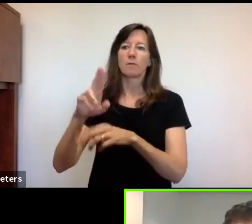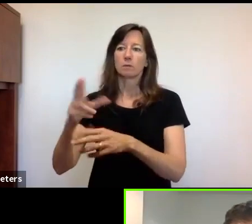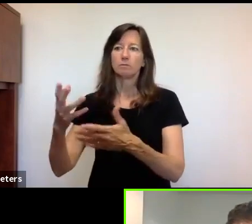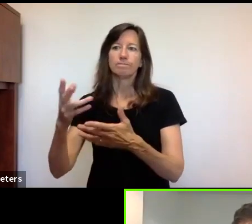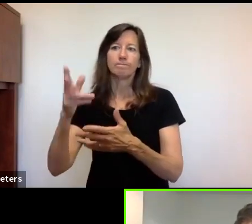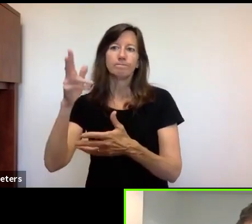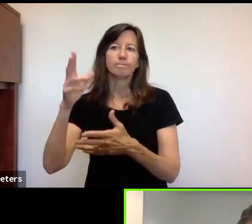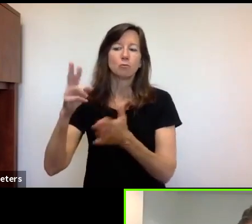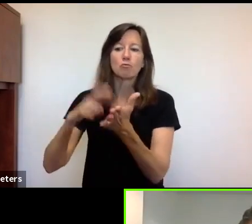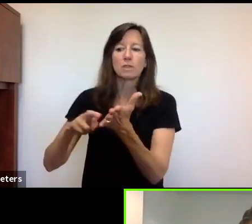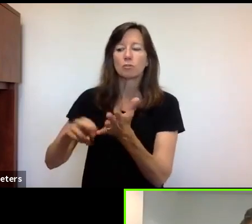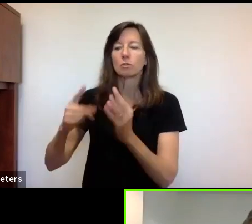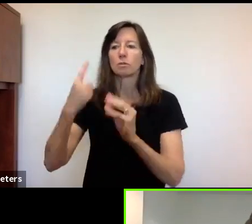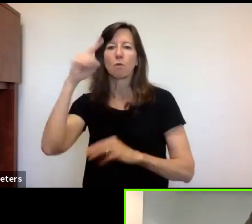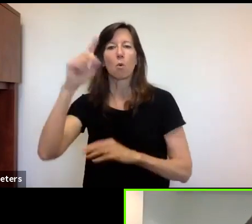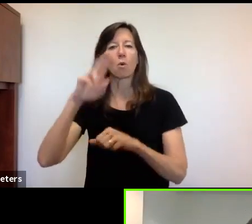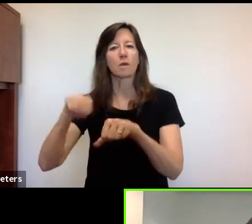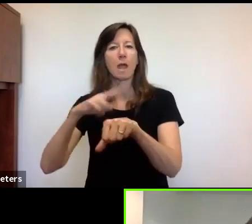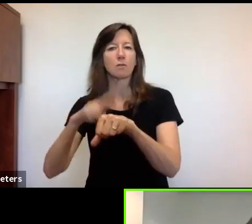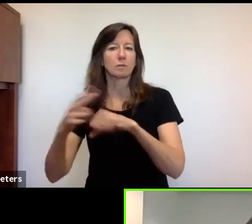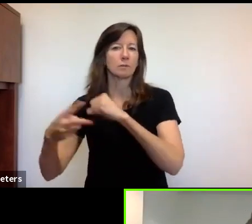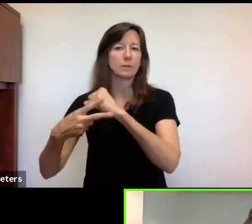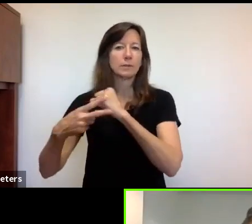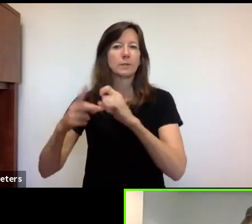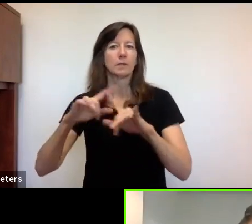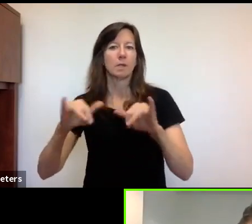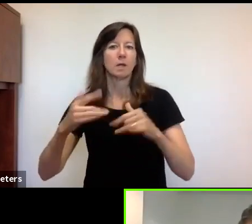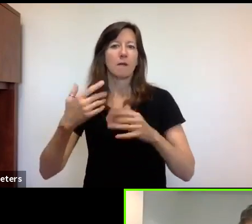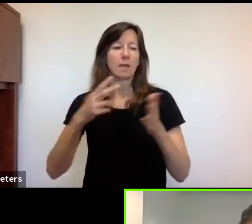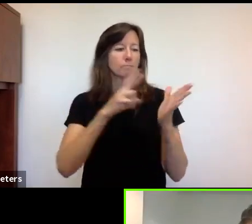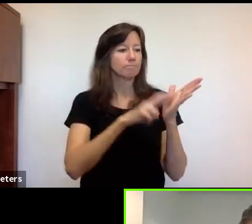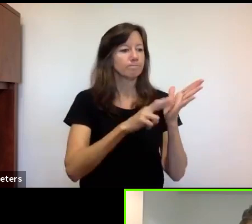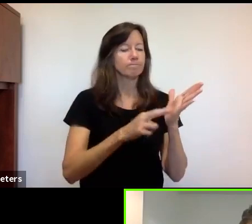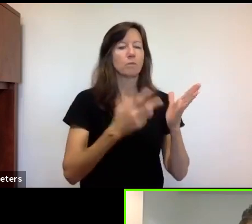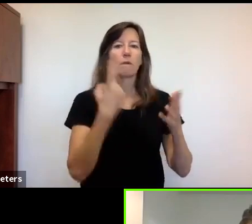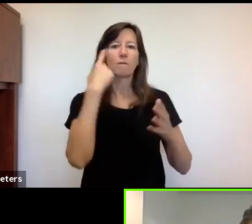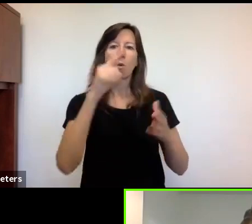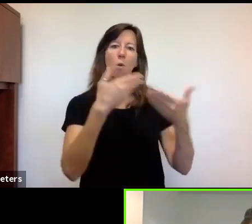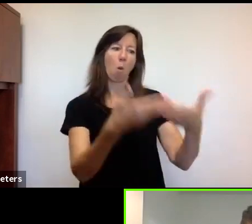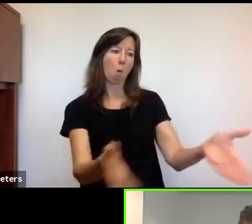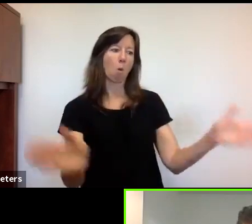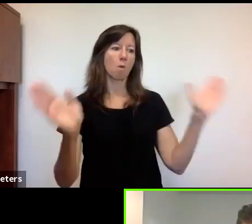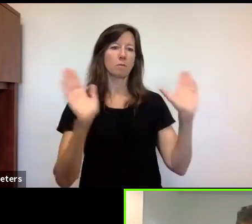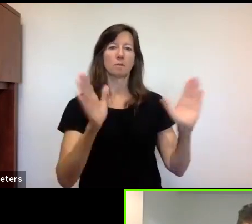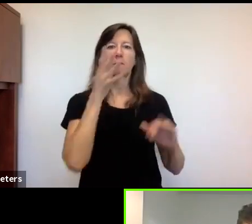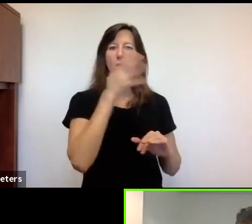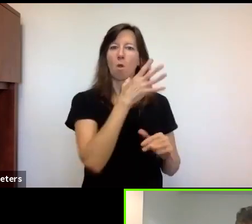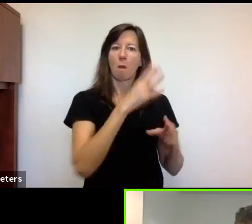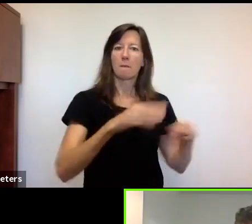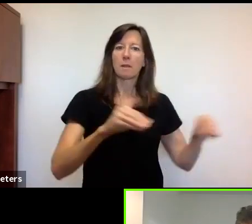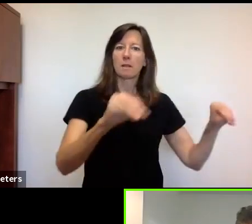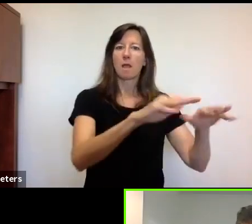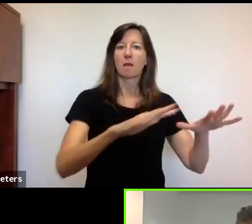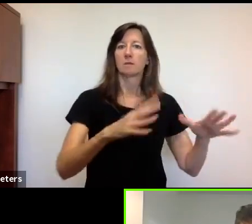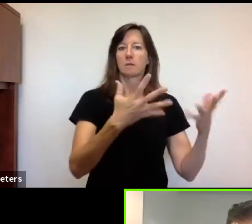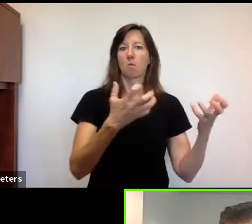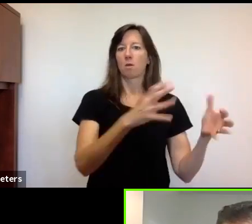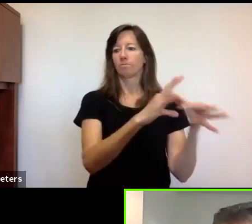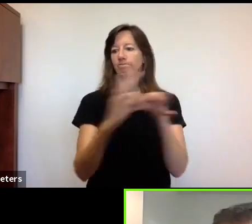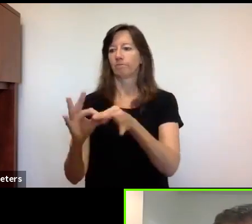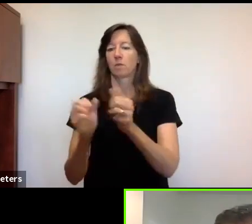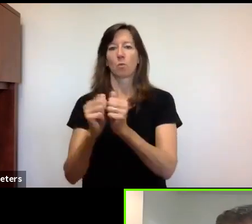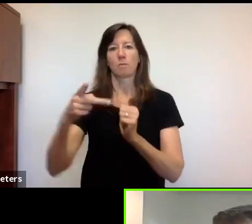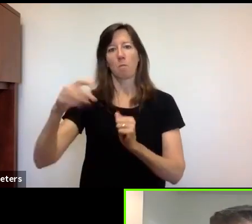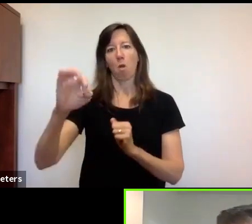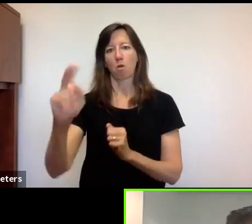expand the broad reach of open space farmland and connecting with parks just like this one. Scenic